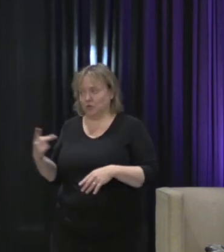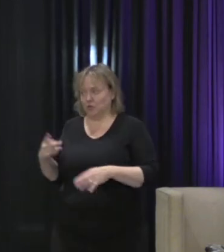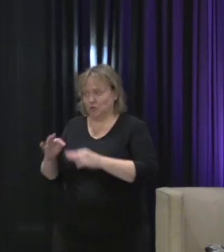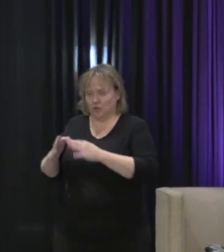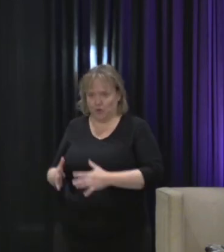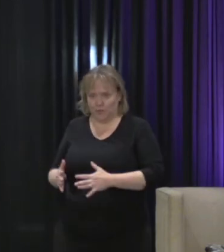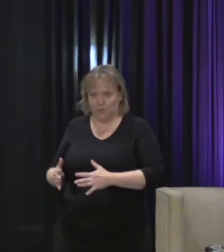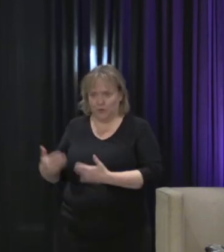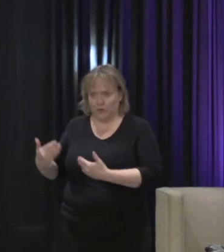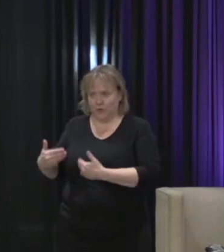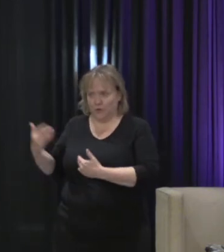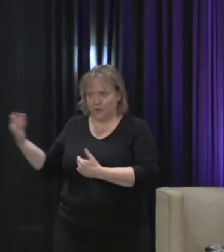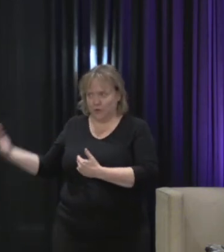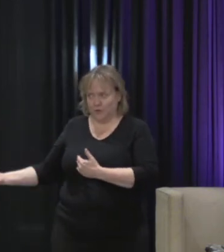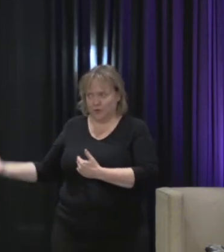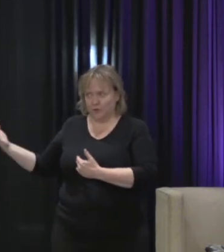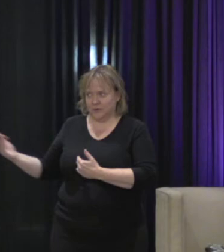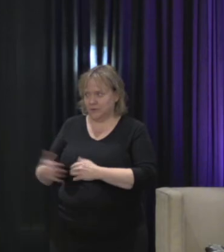Thank you.